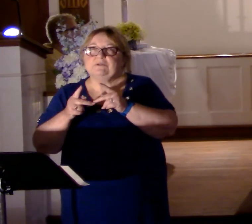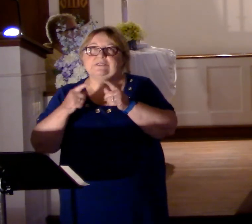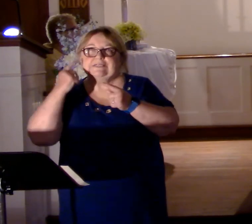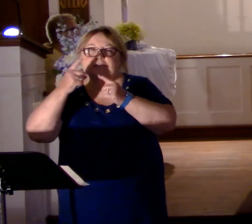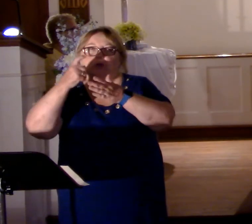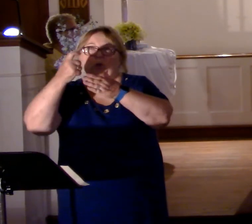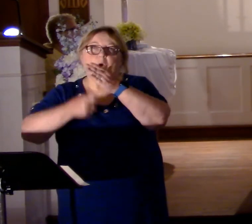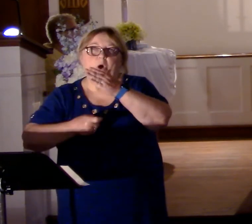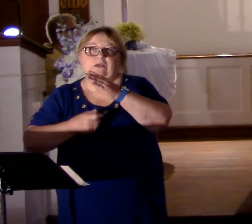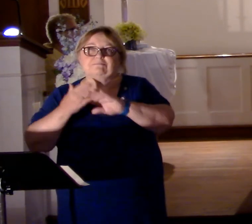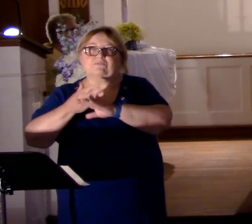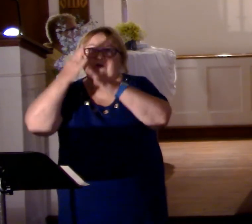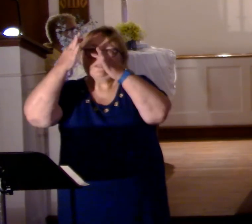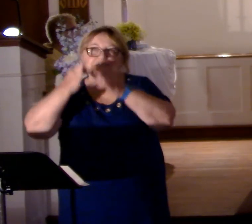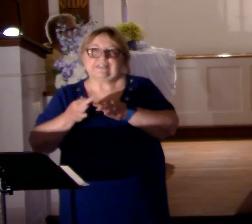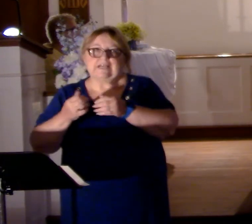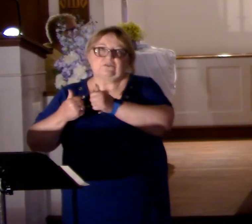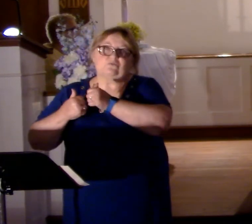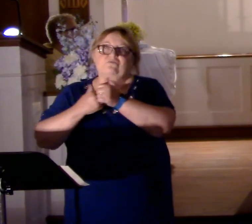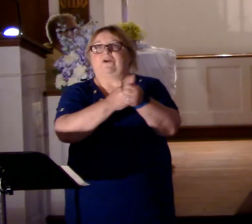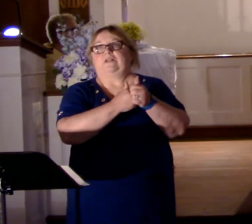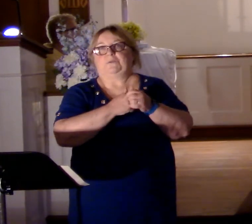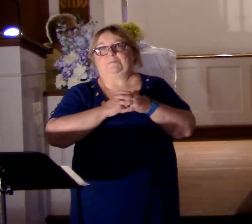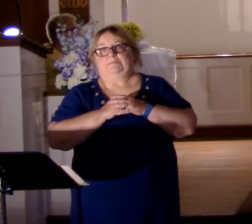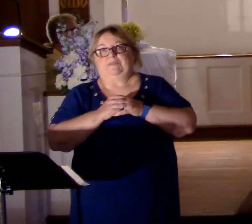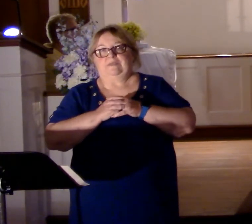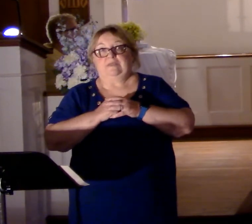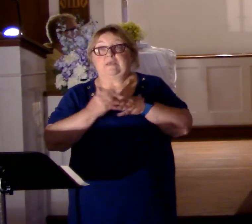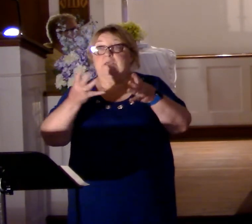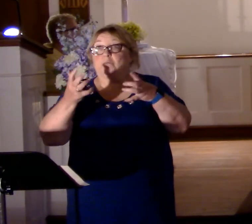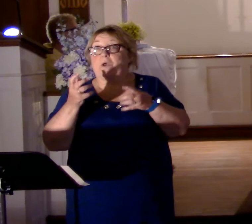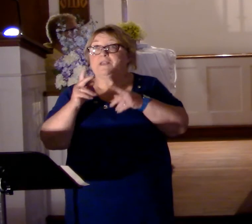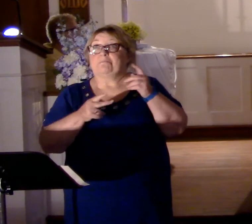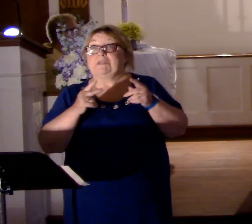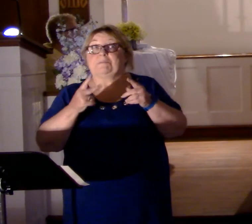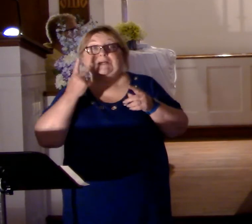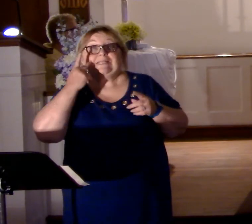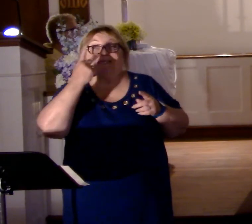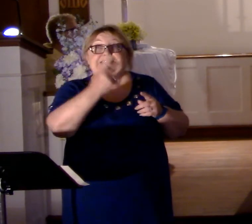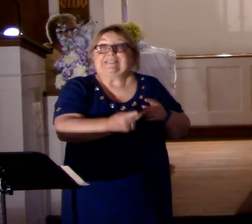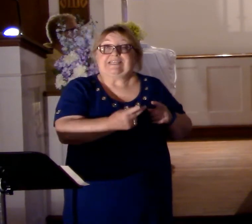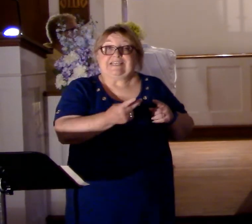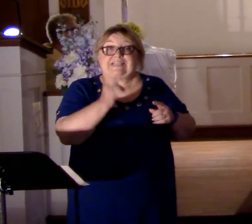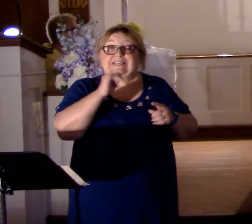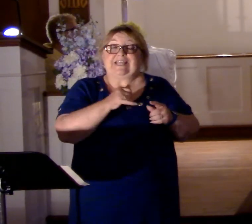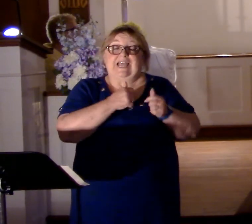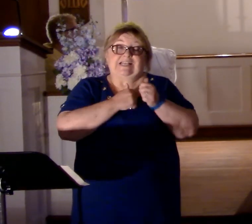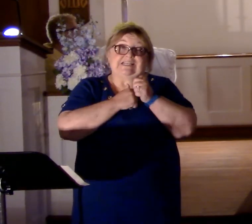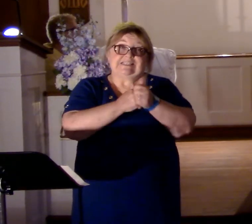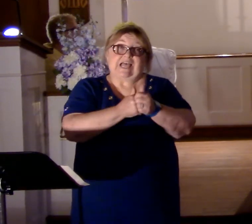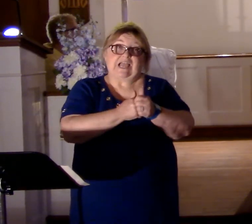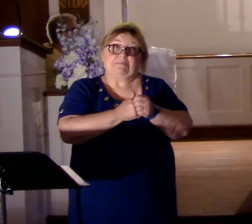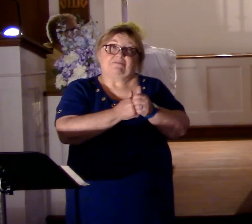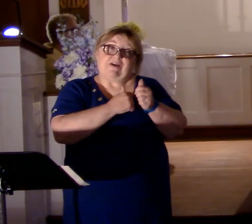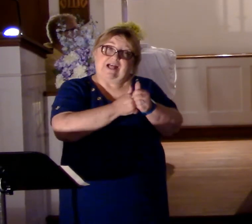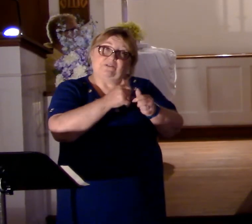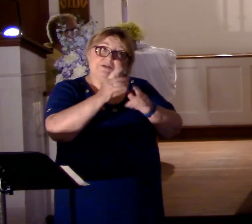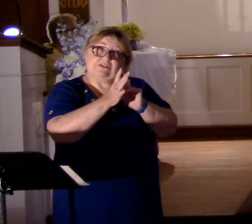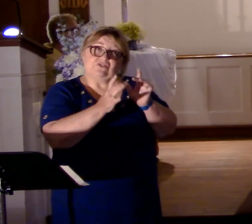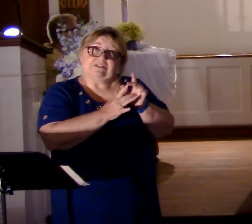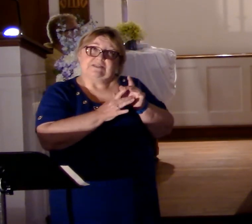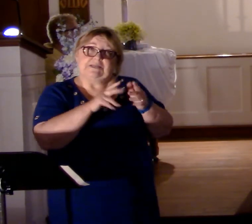cost before deciding to follow him. He wanted people to see that discipleship means